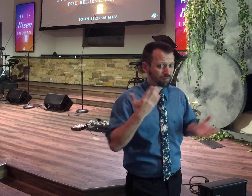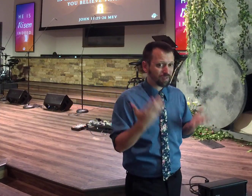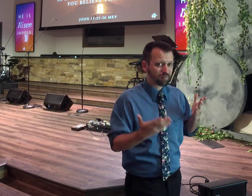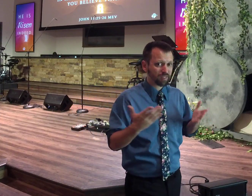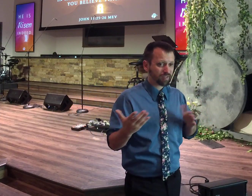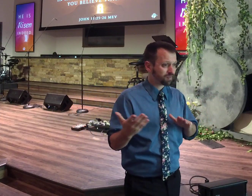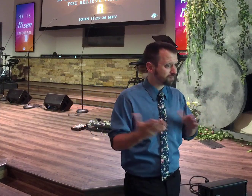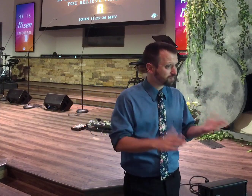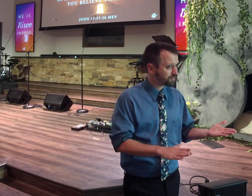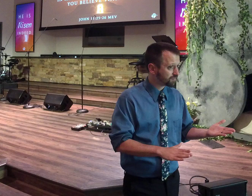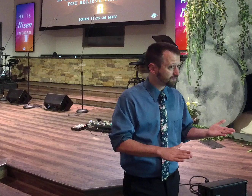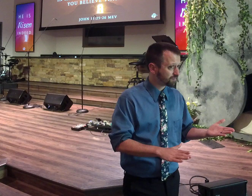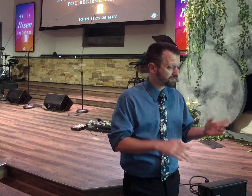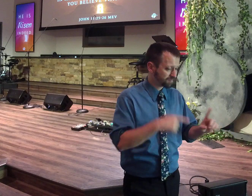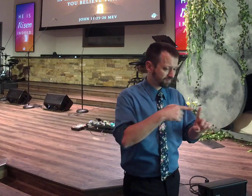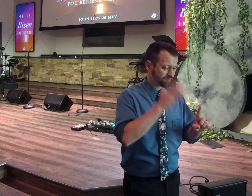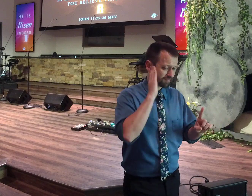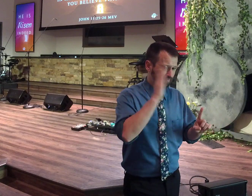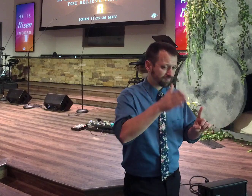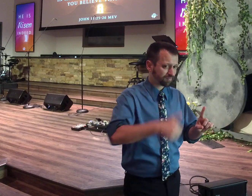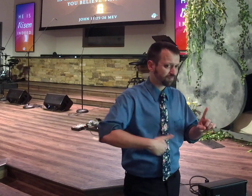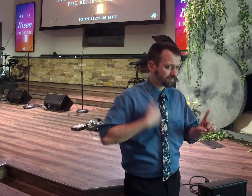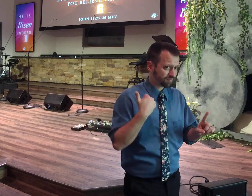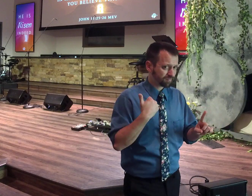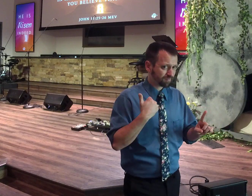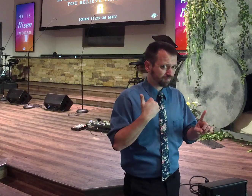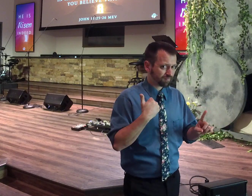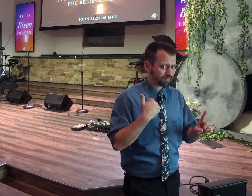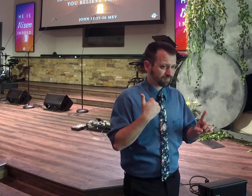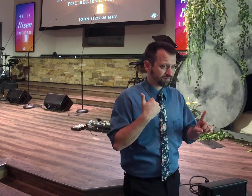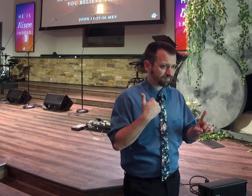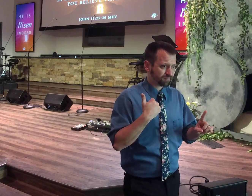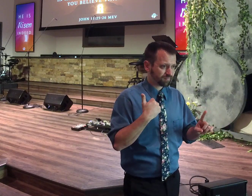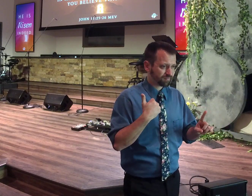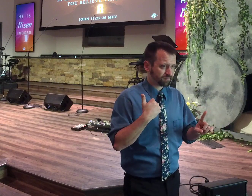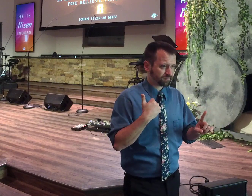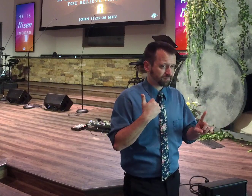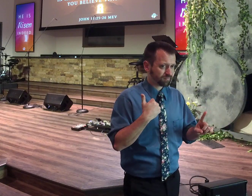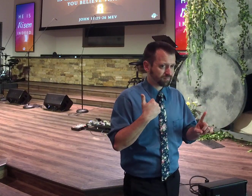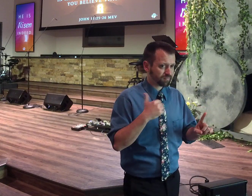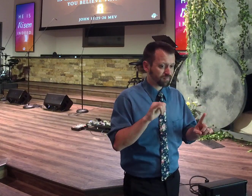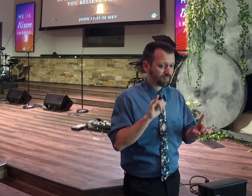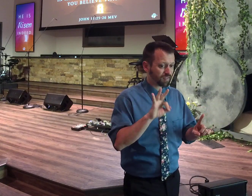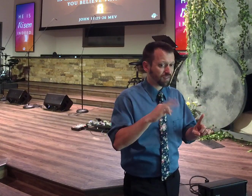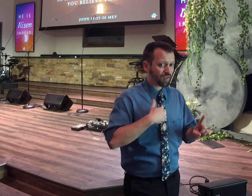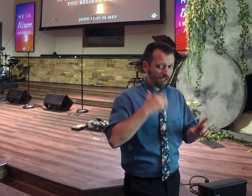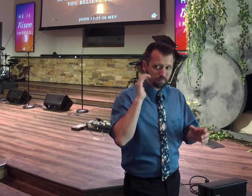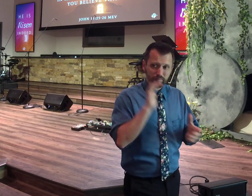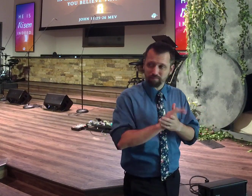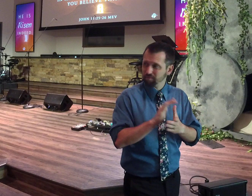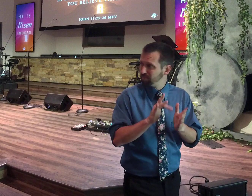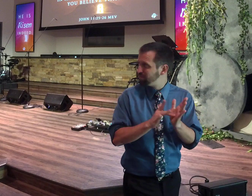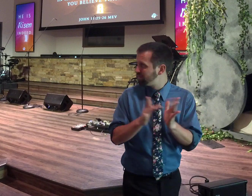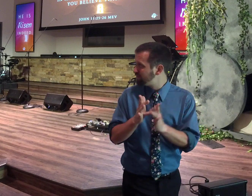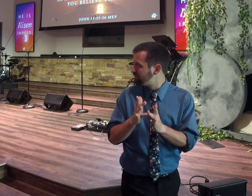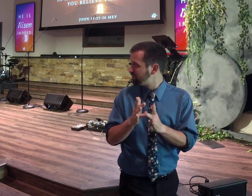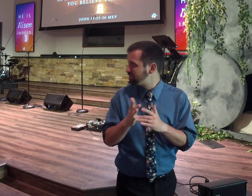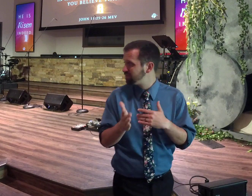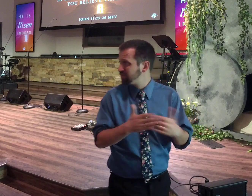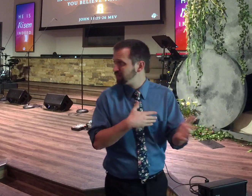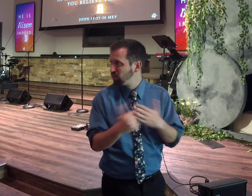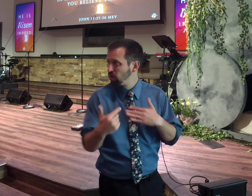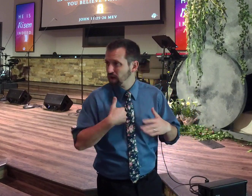die, yet shall he live. What? If I believe in Jesus, even though I'm